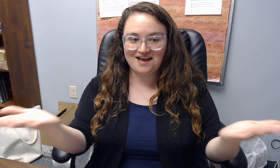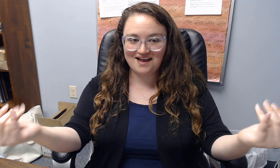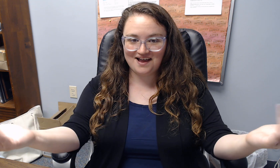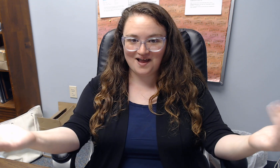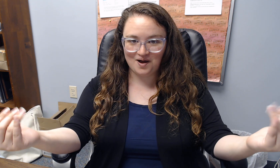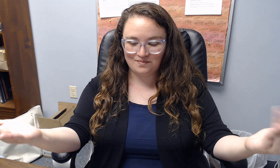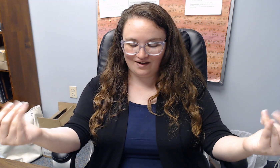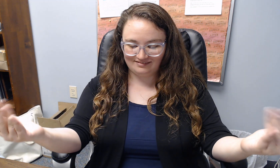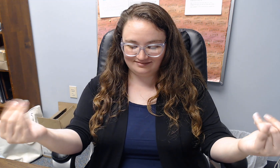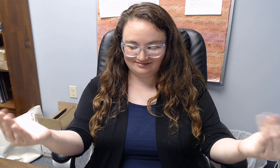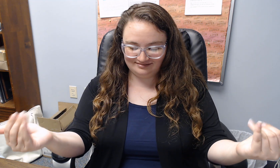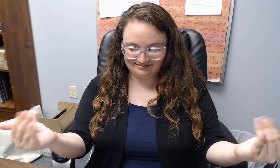Come on.